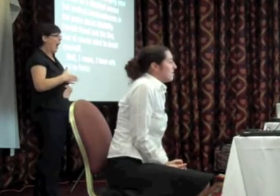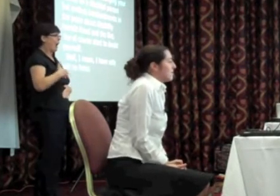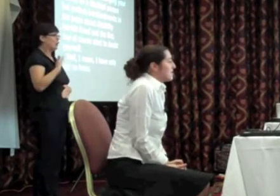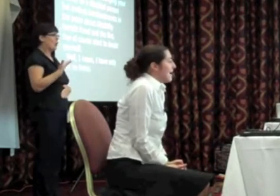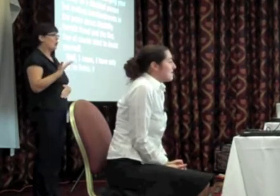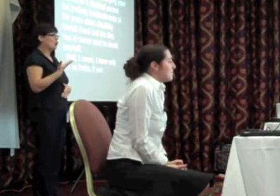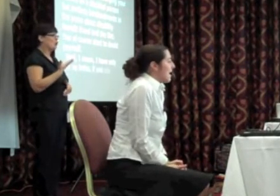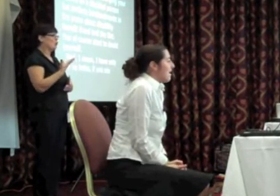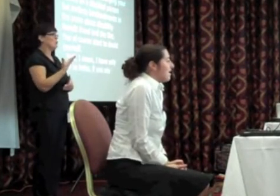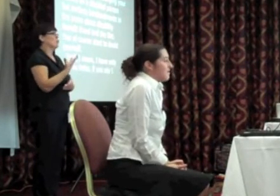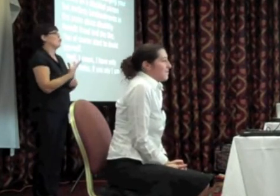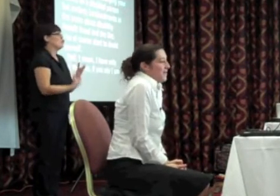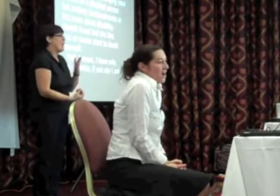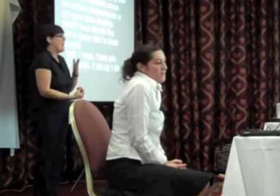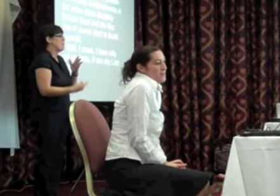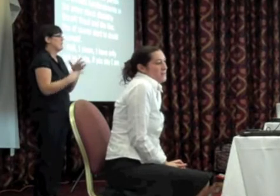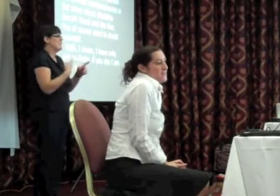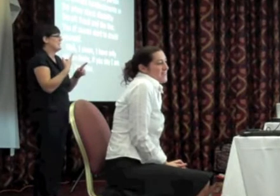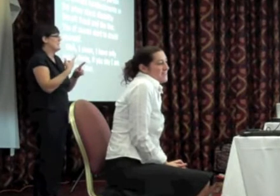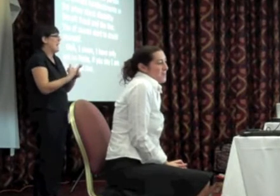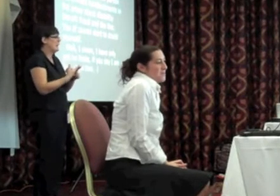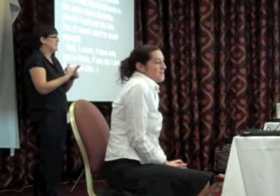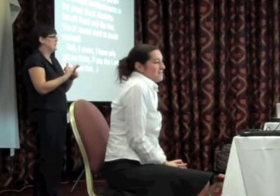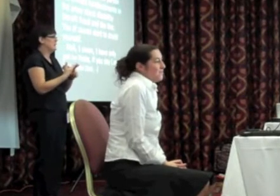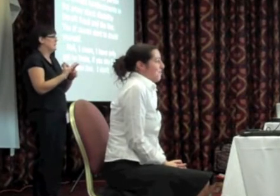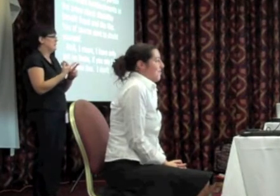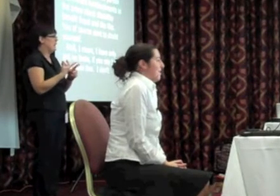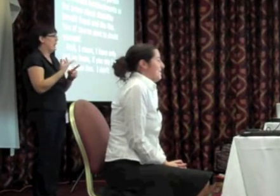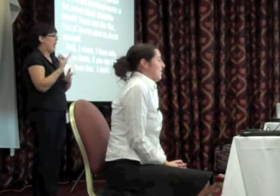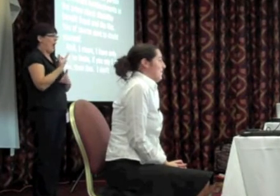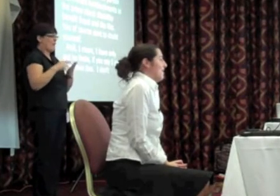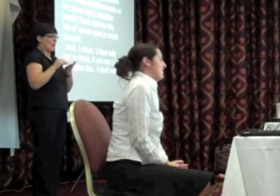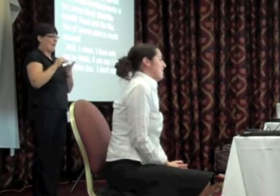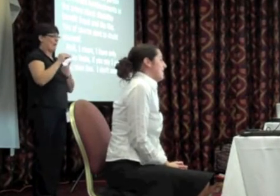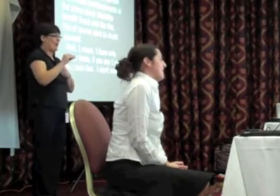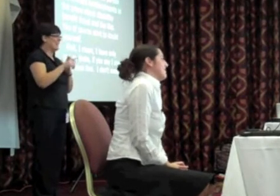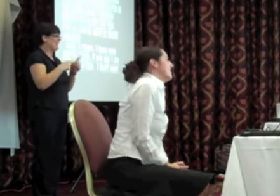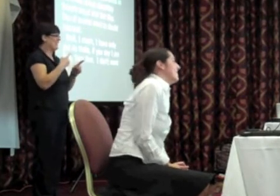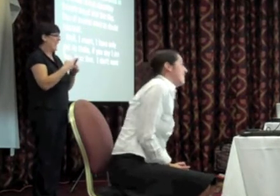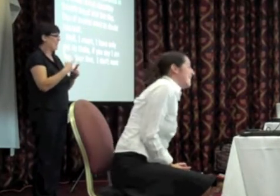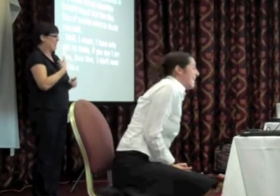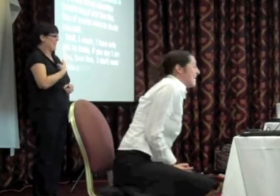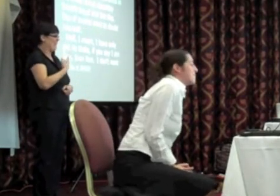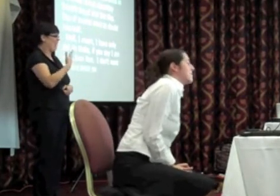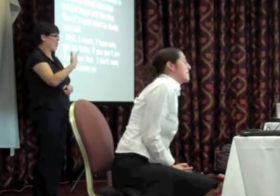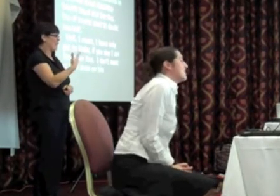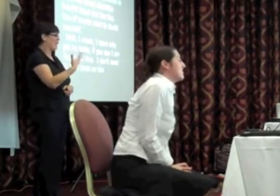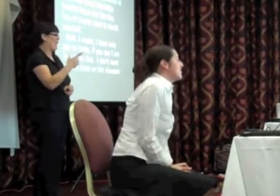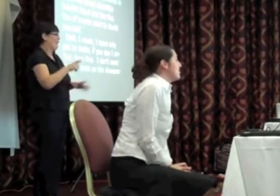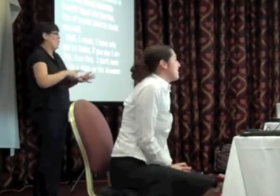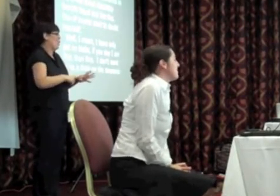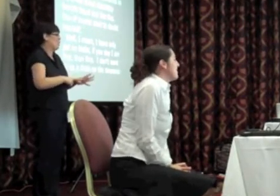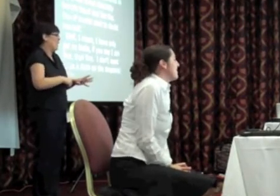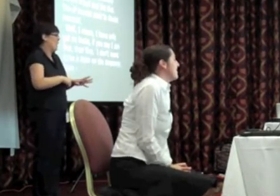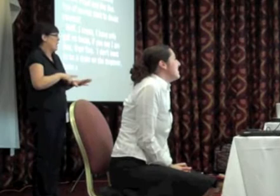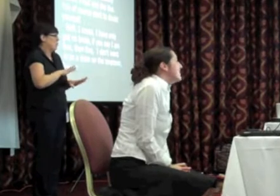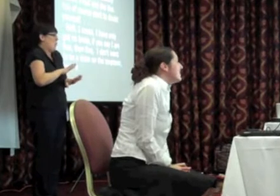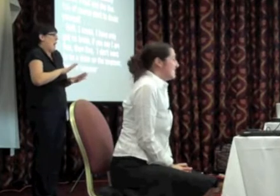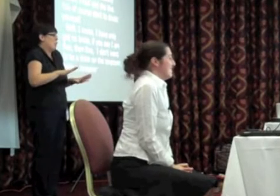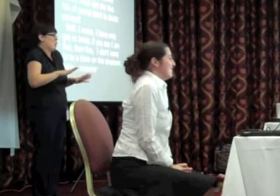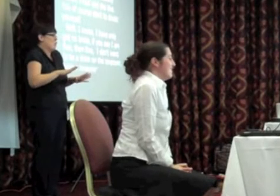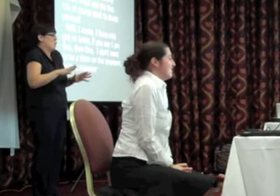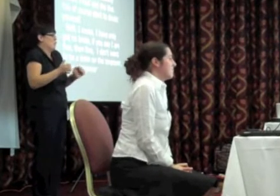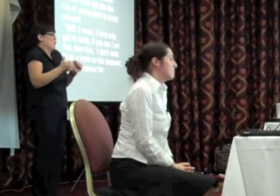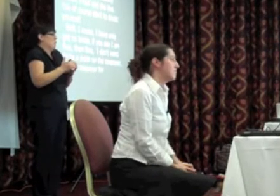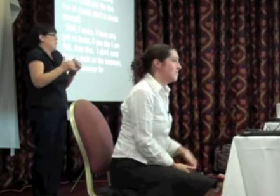drain on the taxpayer. I've only been a taxpayer myself for 35 years. I probably don't qualify.